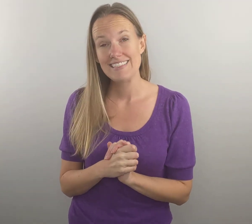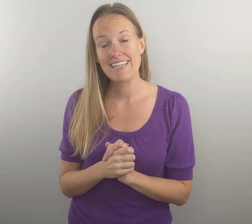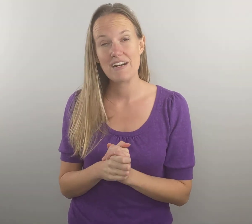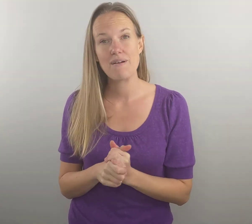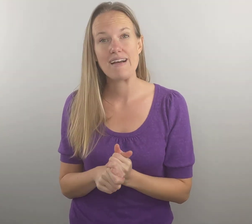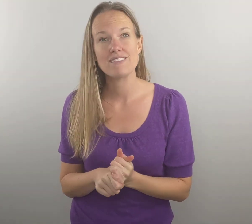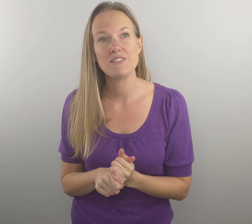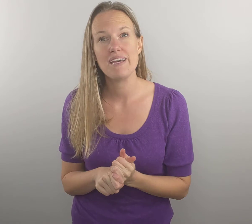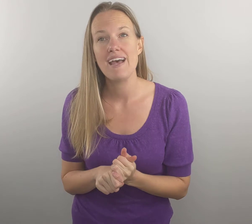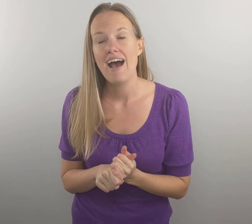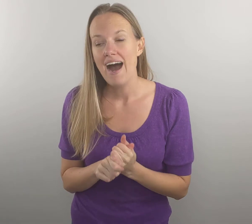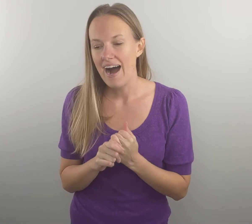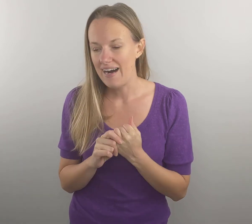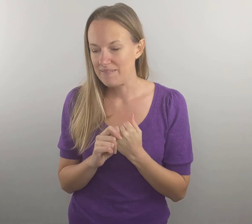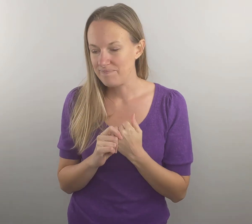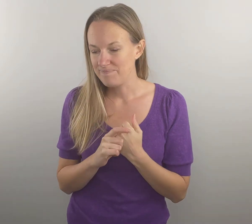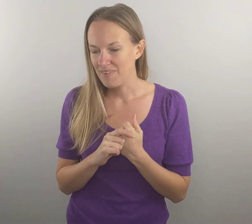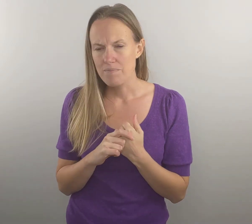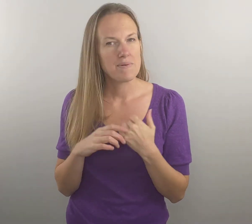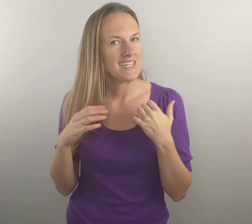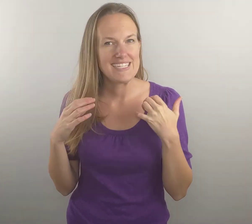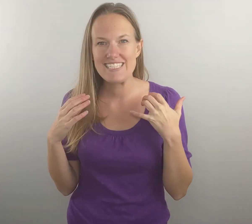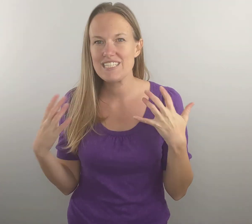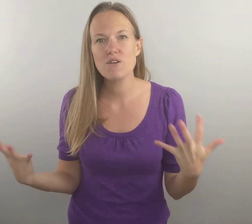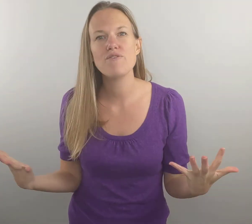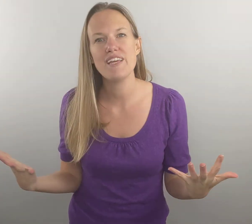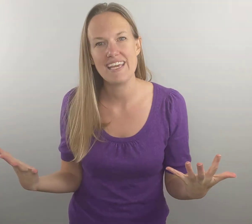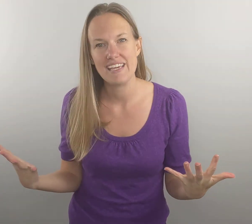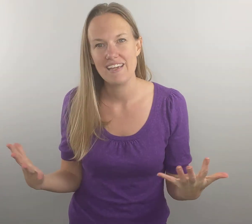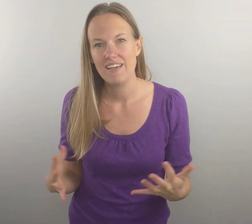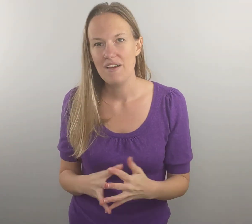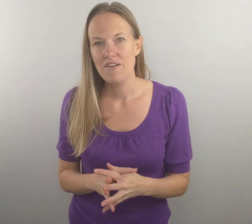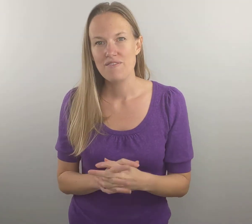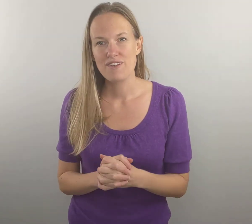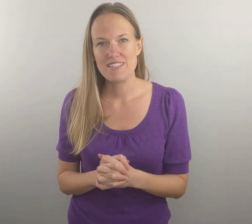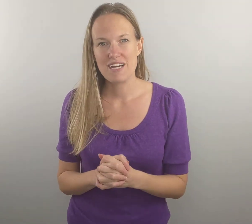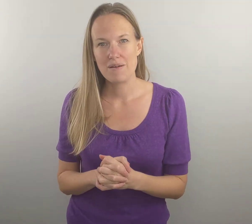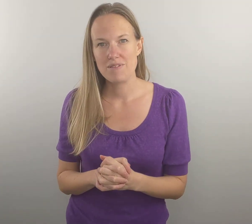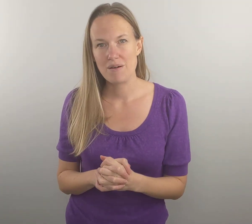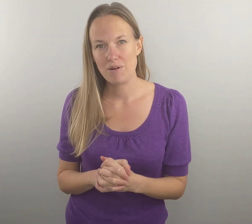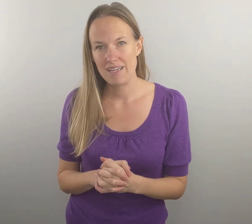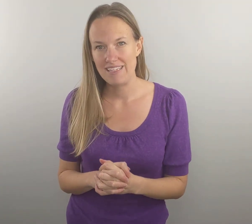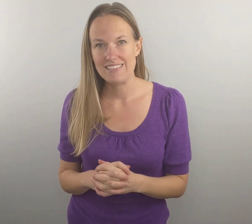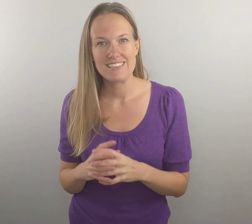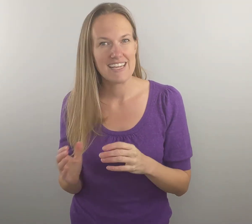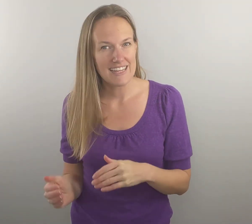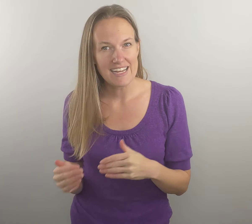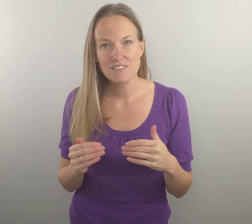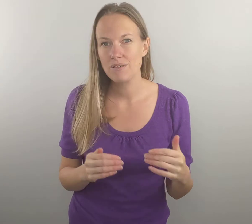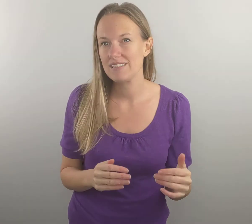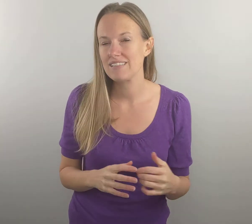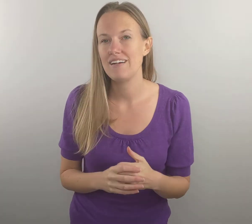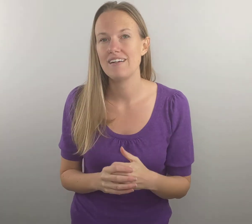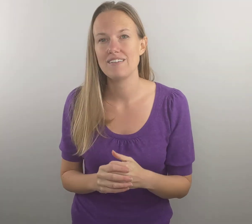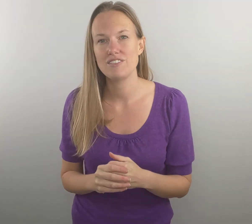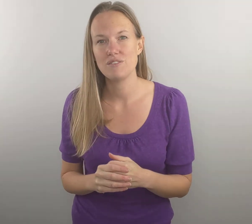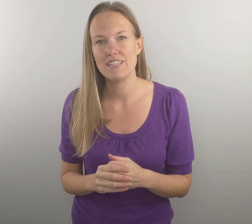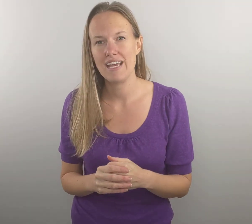get around to it. But it's just so fitting for the times that we're in. Just like last week's song of Do It Again